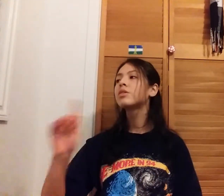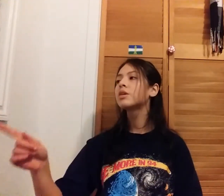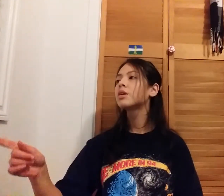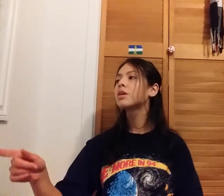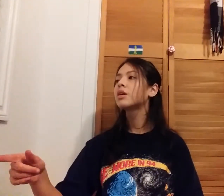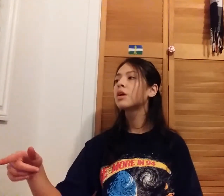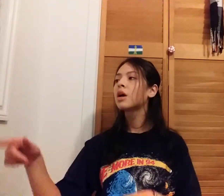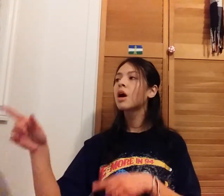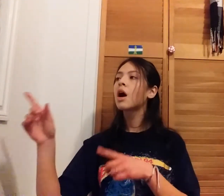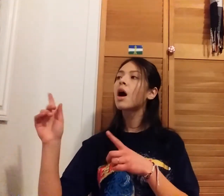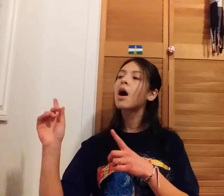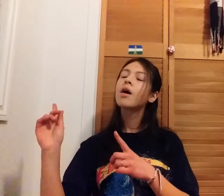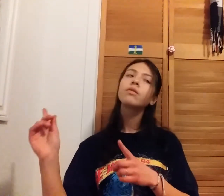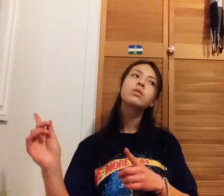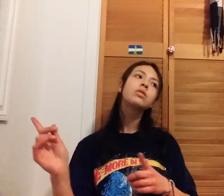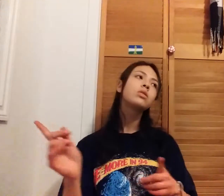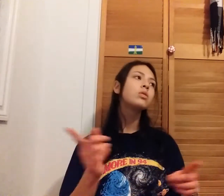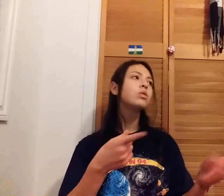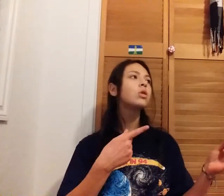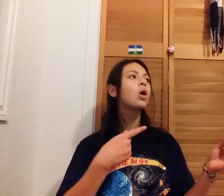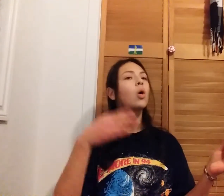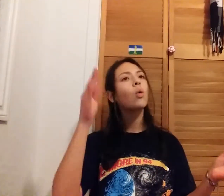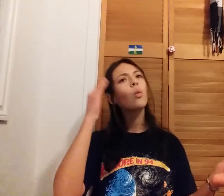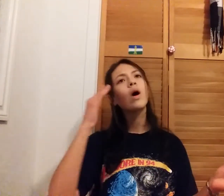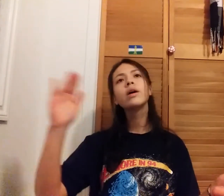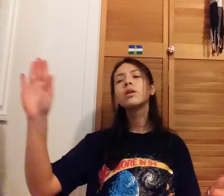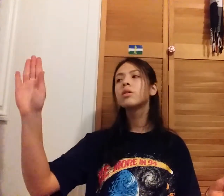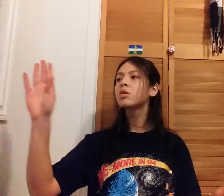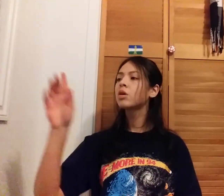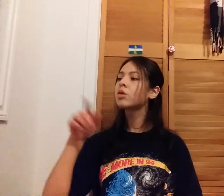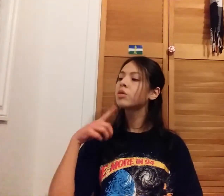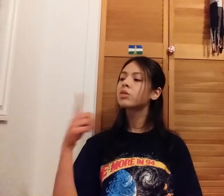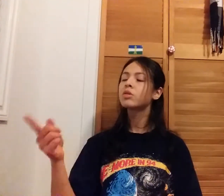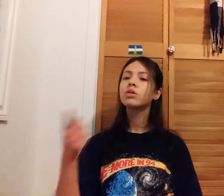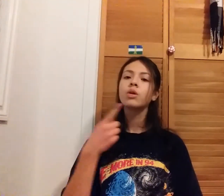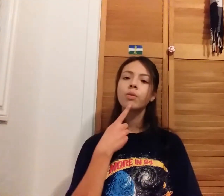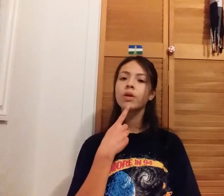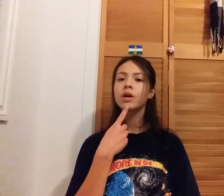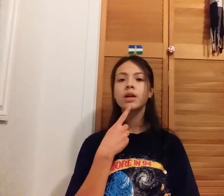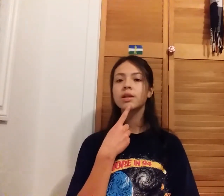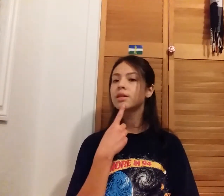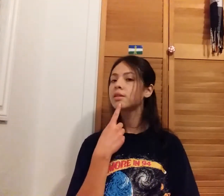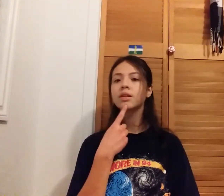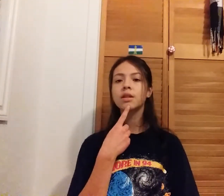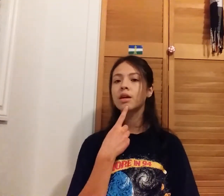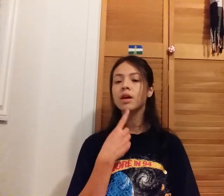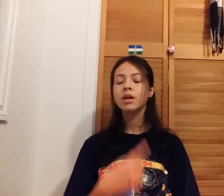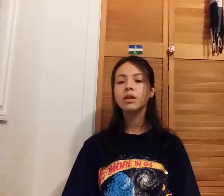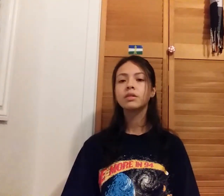she had to go, I don't know, she wouldn't say.